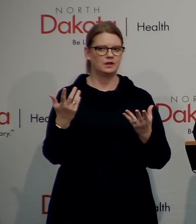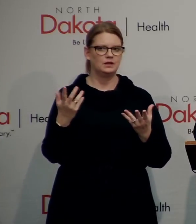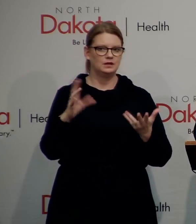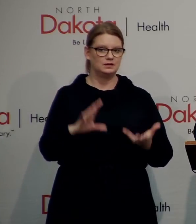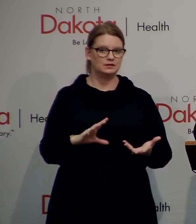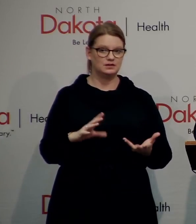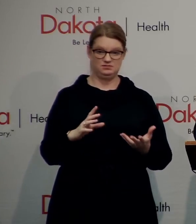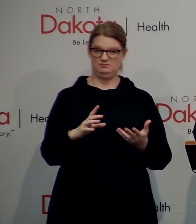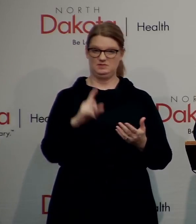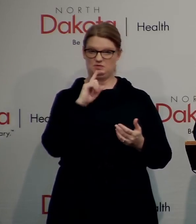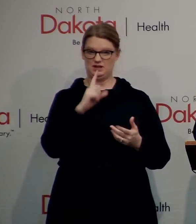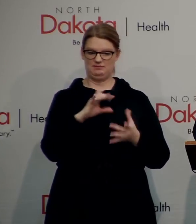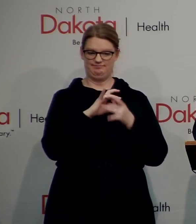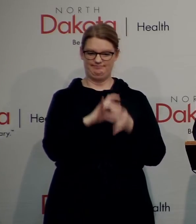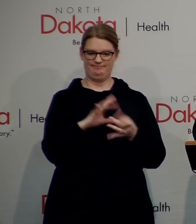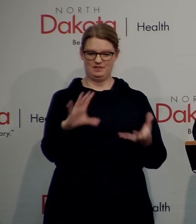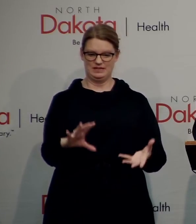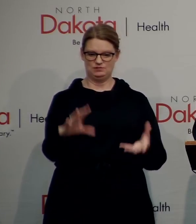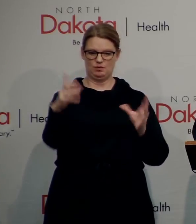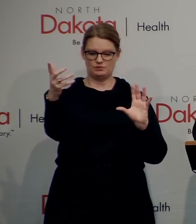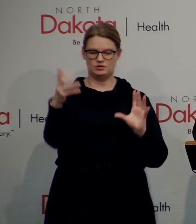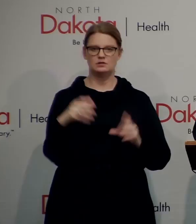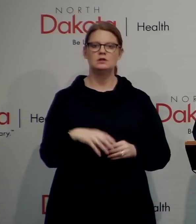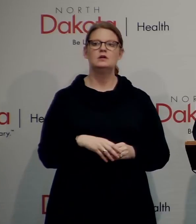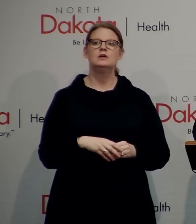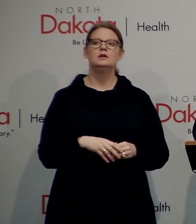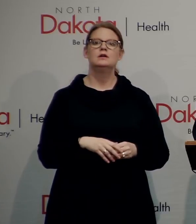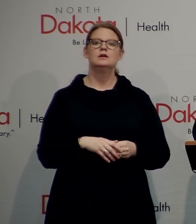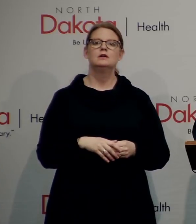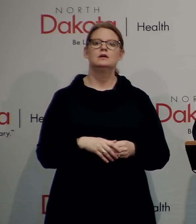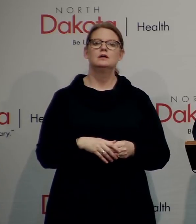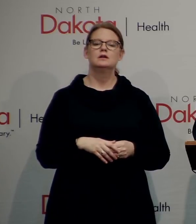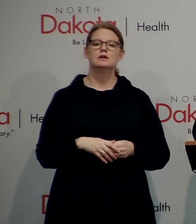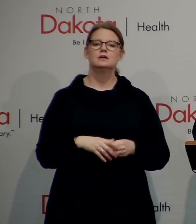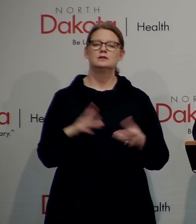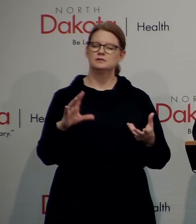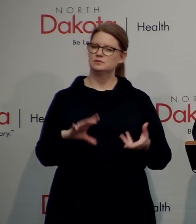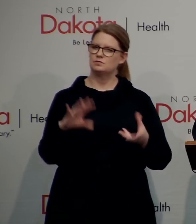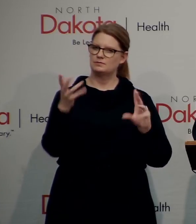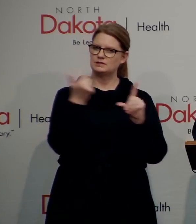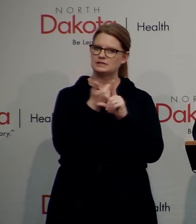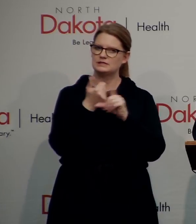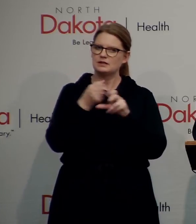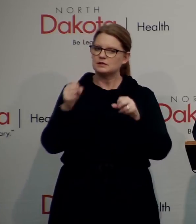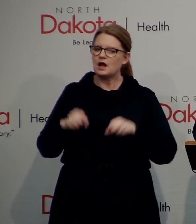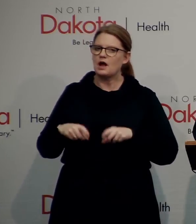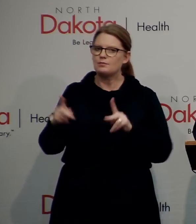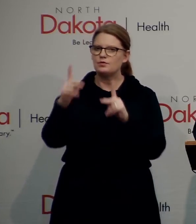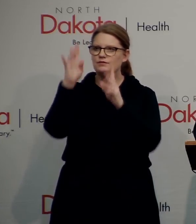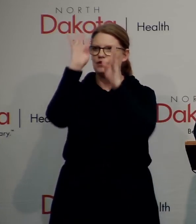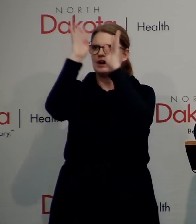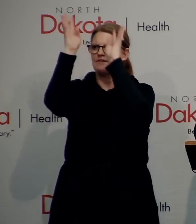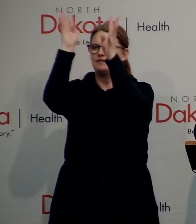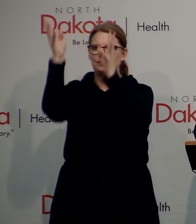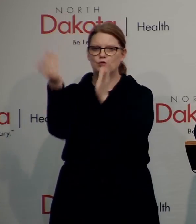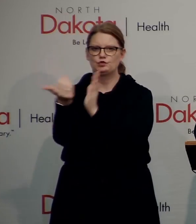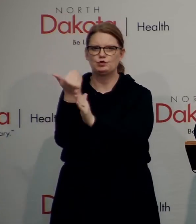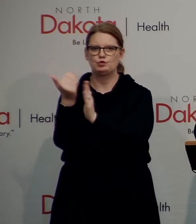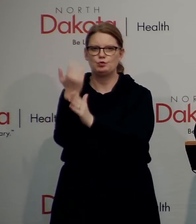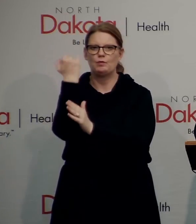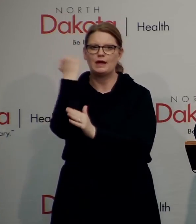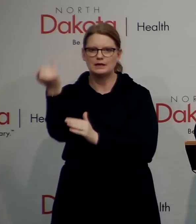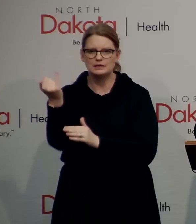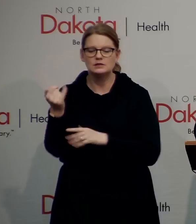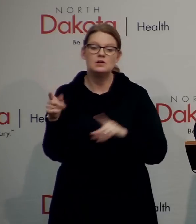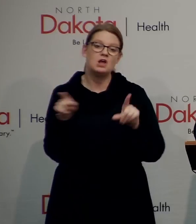disruption is that disruption is an opportunity for innovation. Disruption is an opportunity for